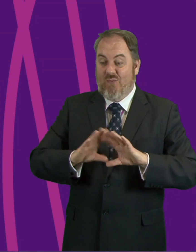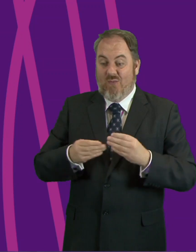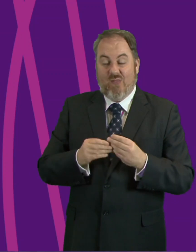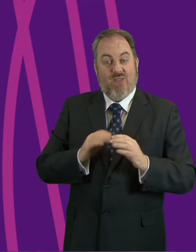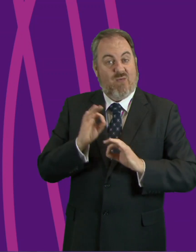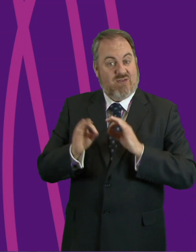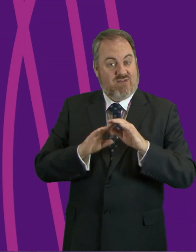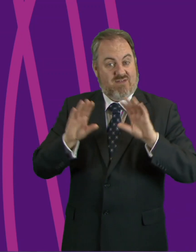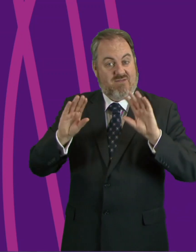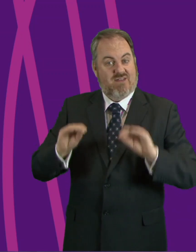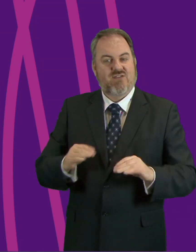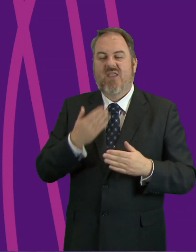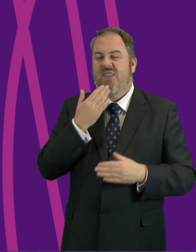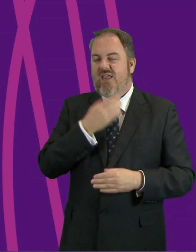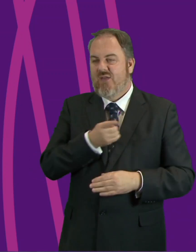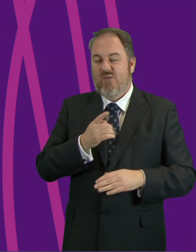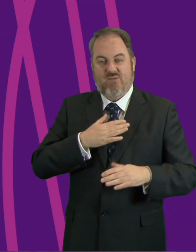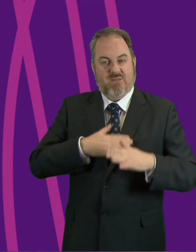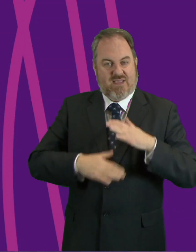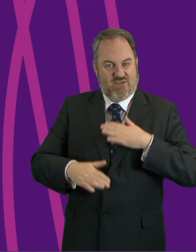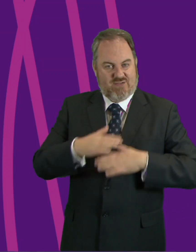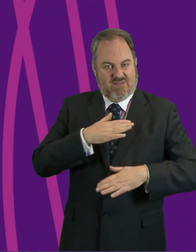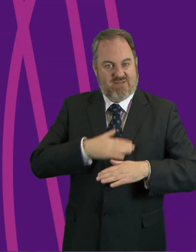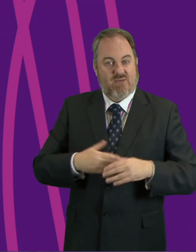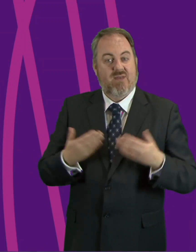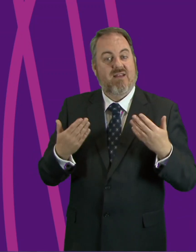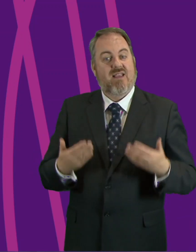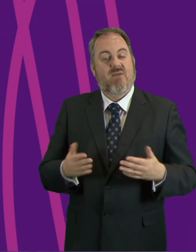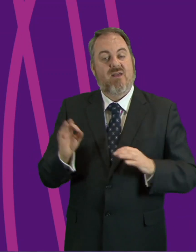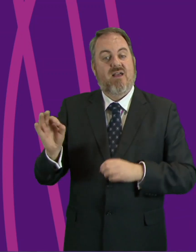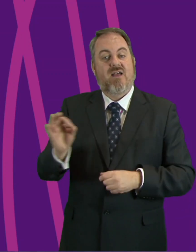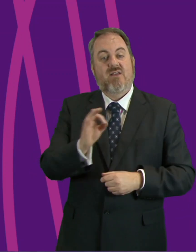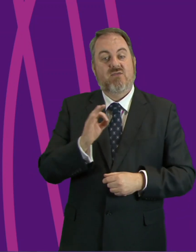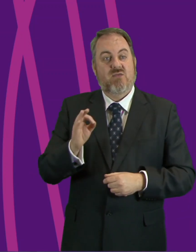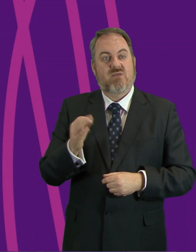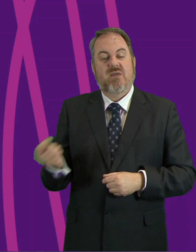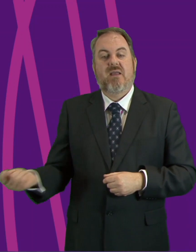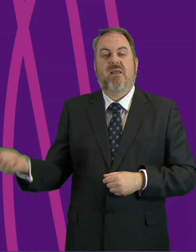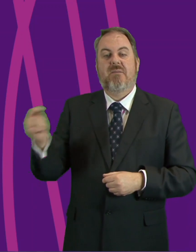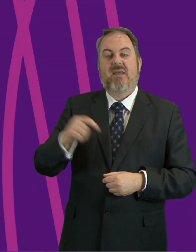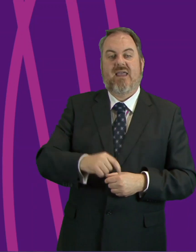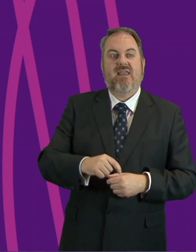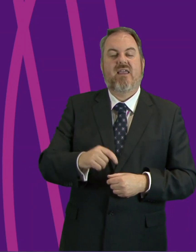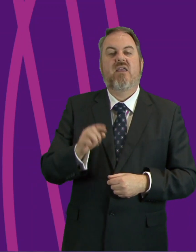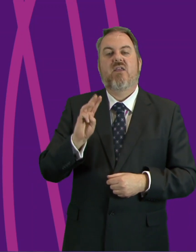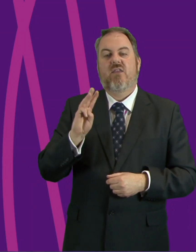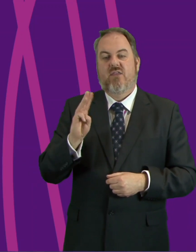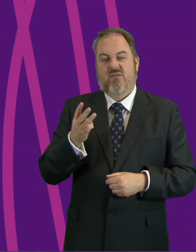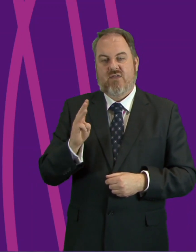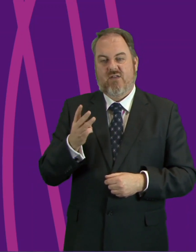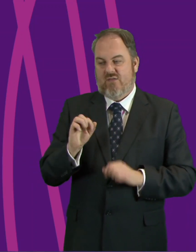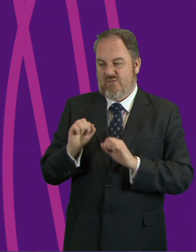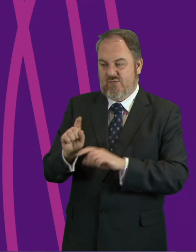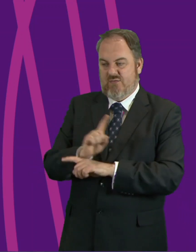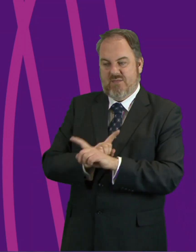you all for your forbearance. I'm actually going to ask members to resume at 3 o'clock, not at 2:15, but at 3 o'clock, so we